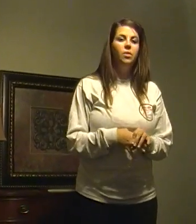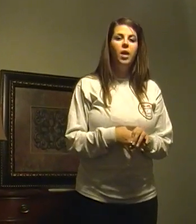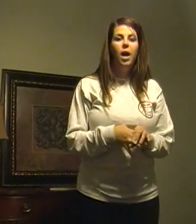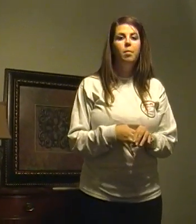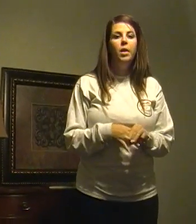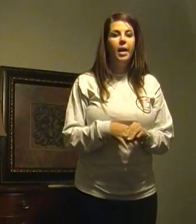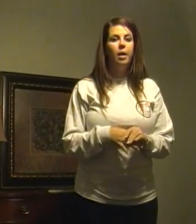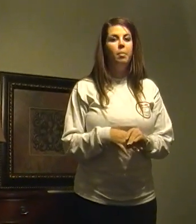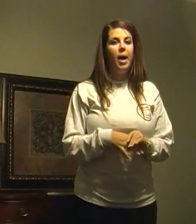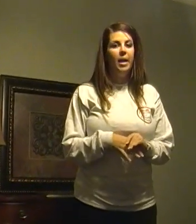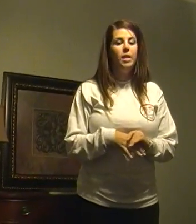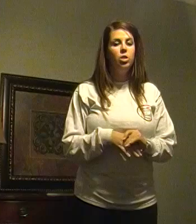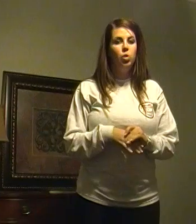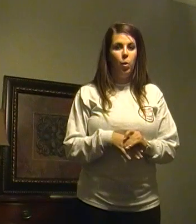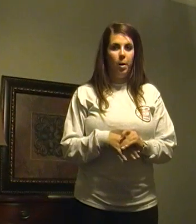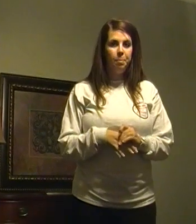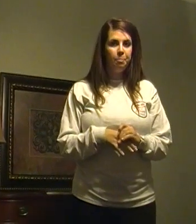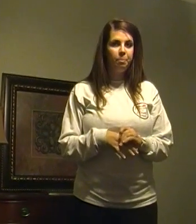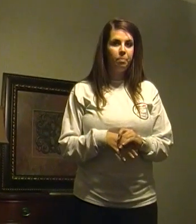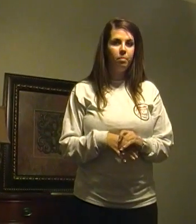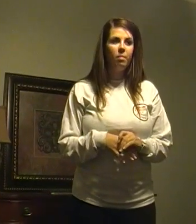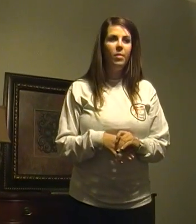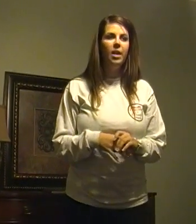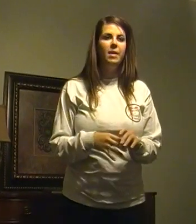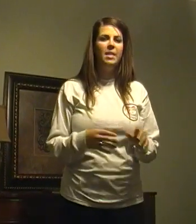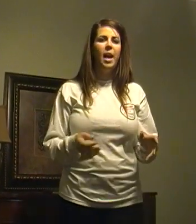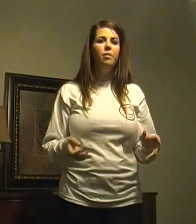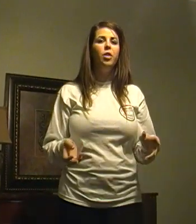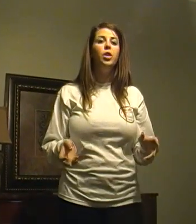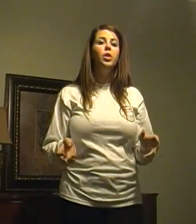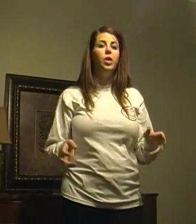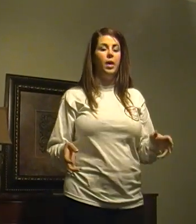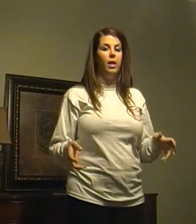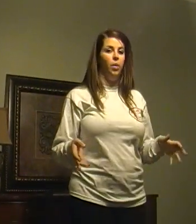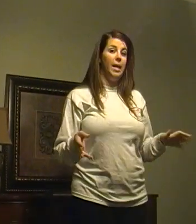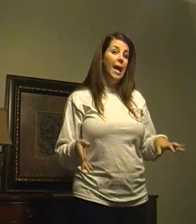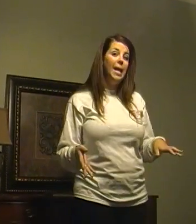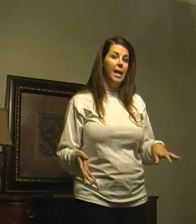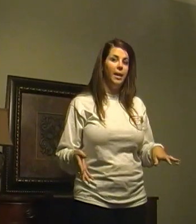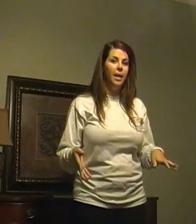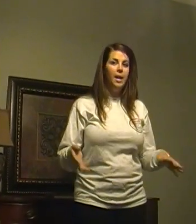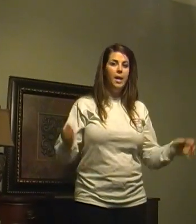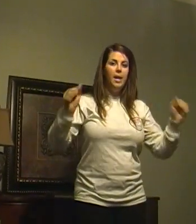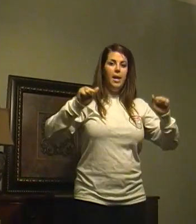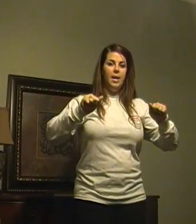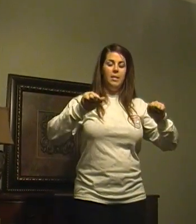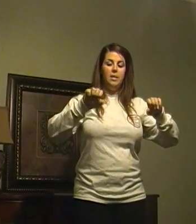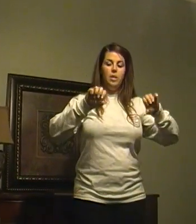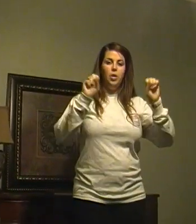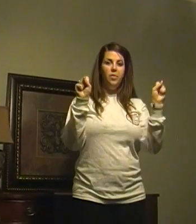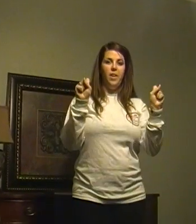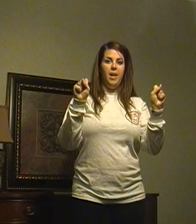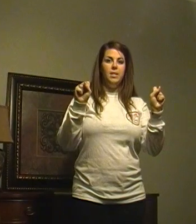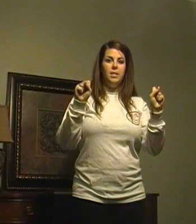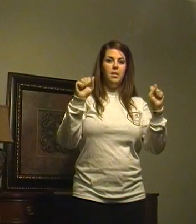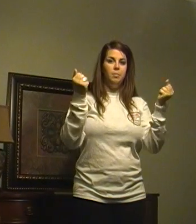have come like a mighty storm." And the sign for could or can is two fists, make